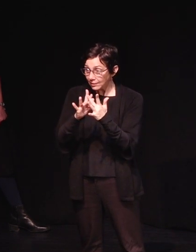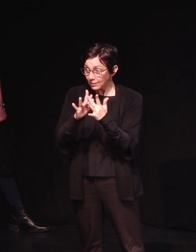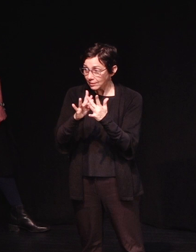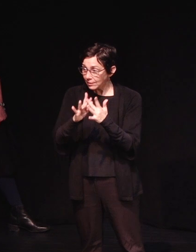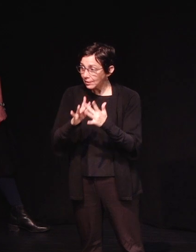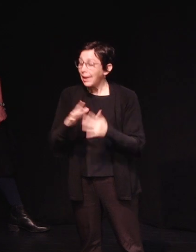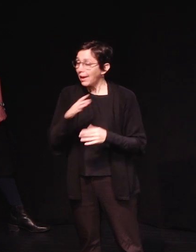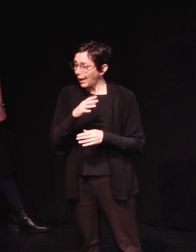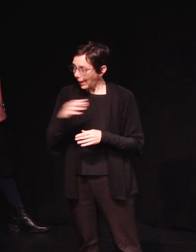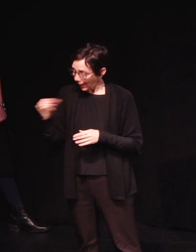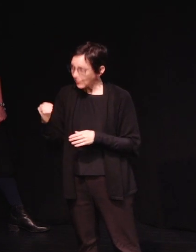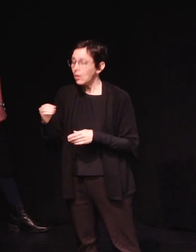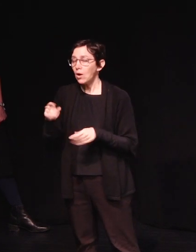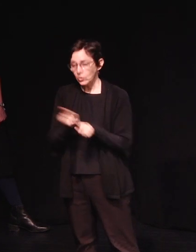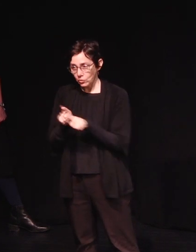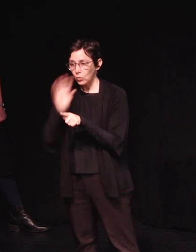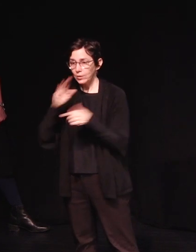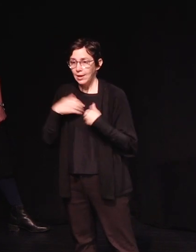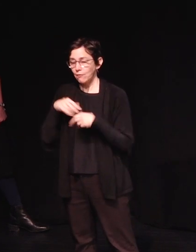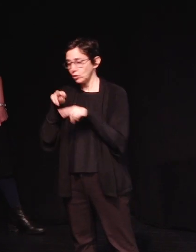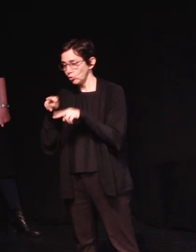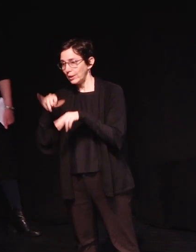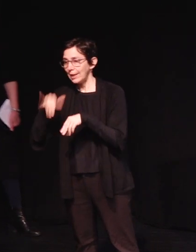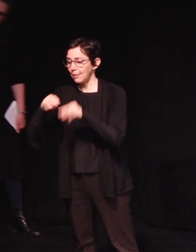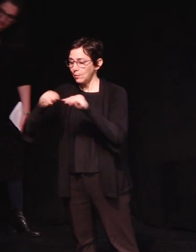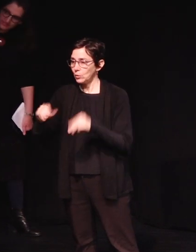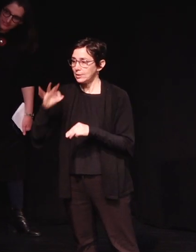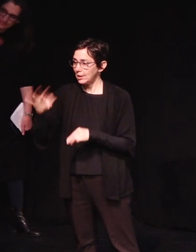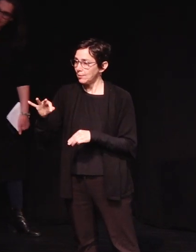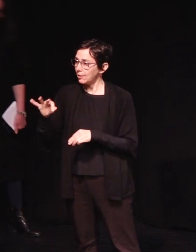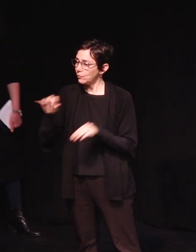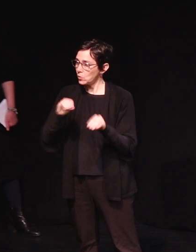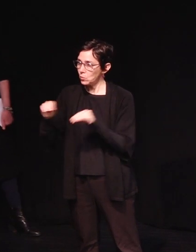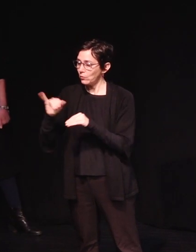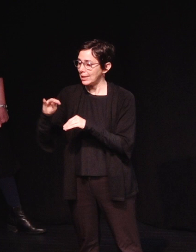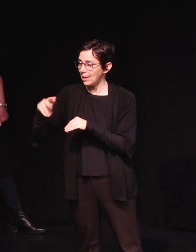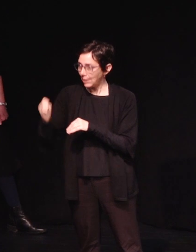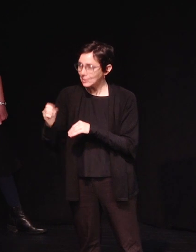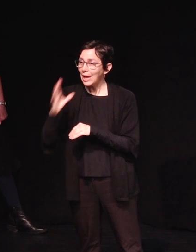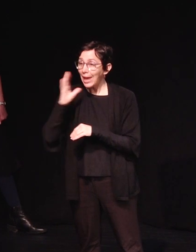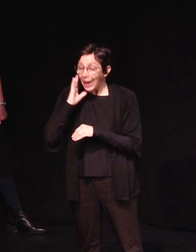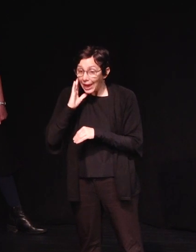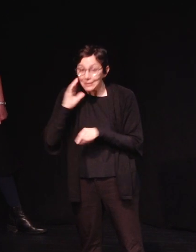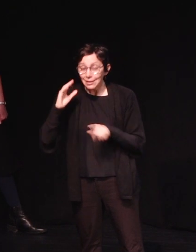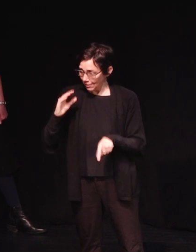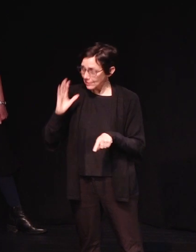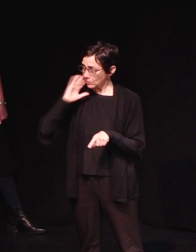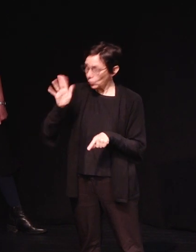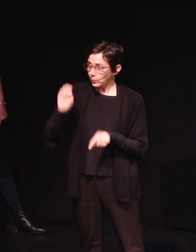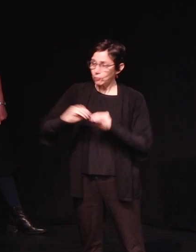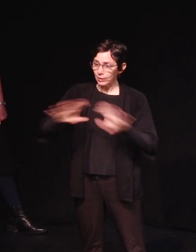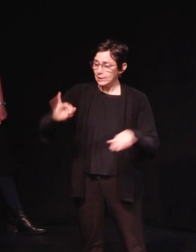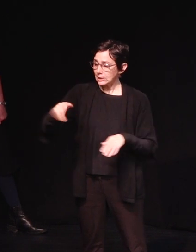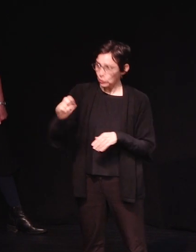of Moving Image this weekend, and it will be released in theaters in June. If this is a hit in theaters, more movies like